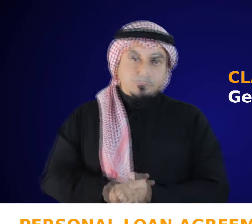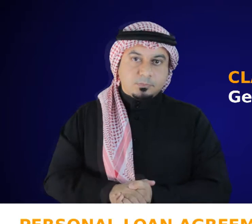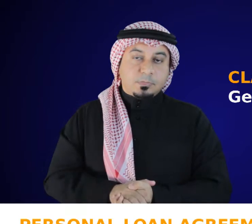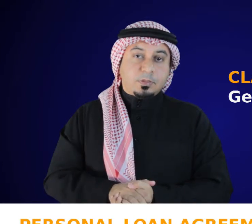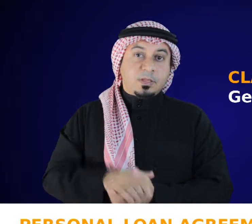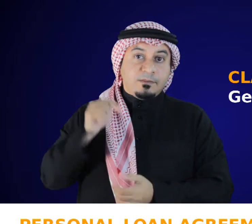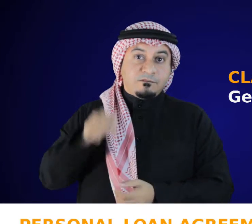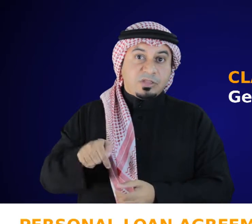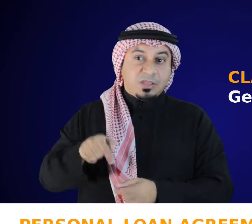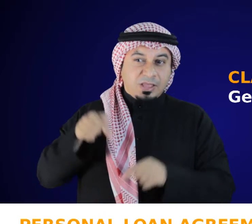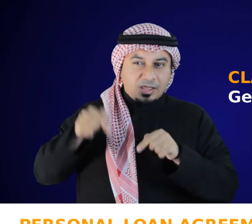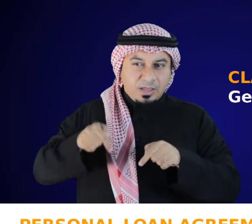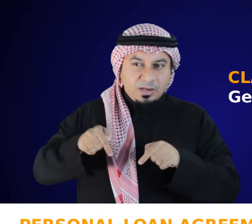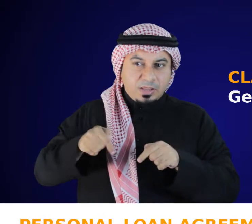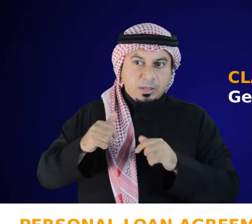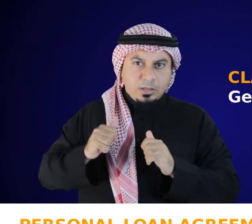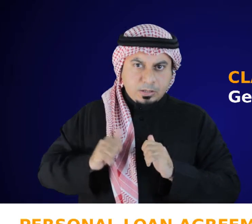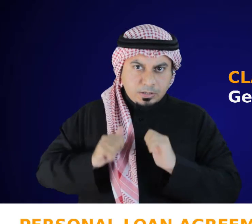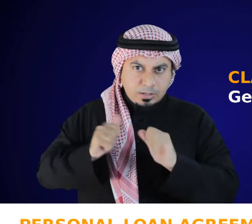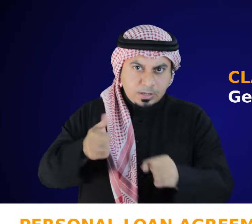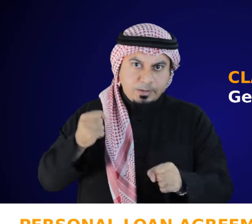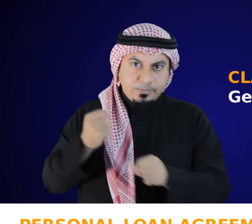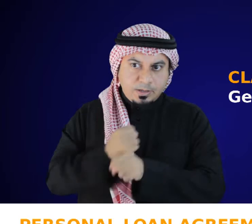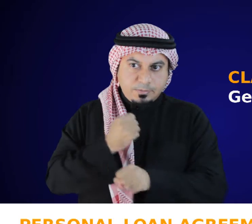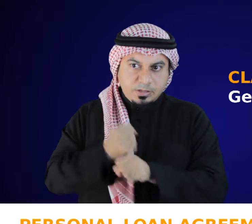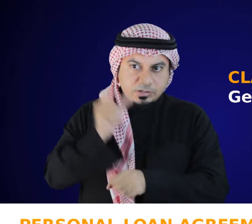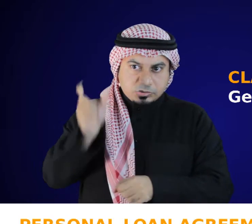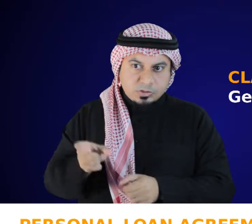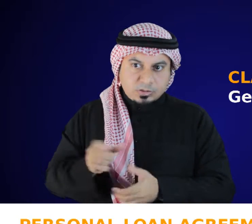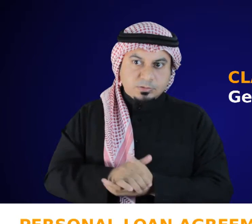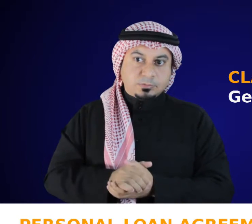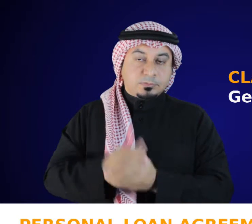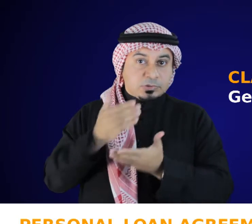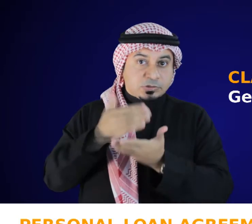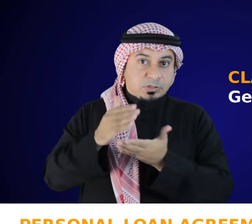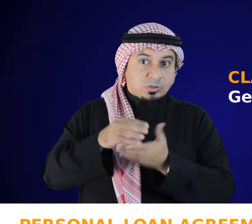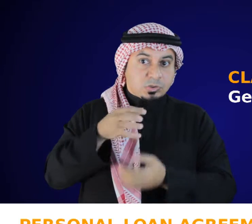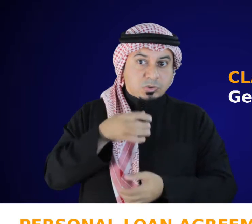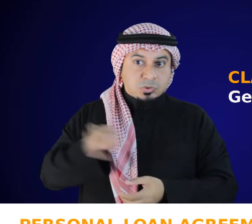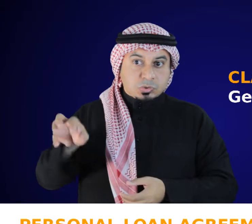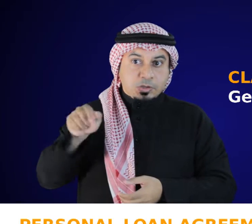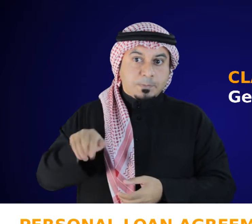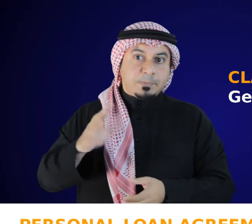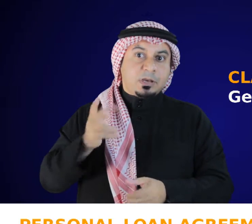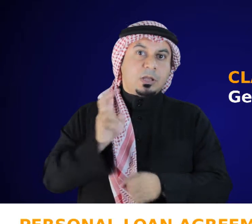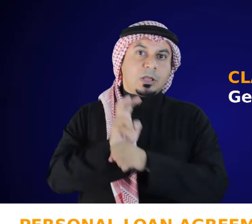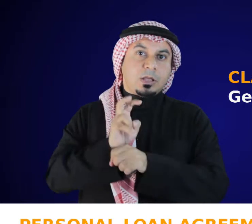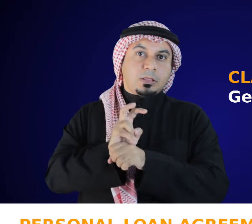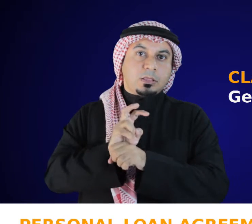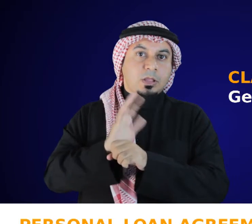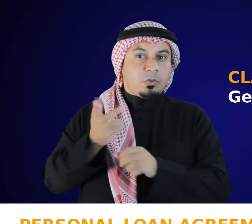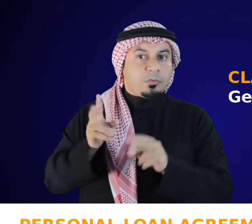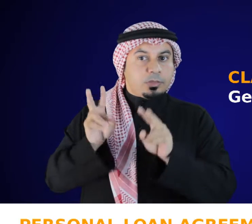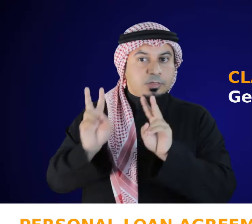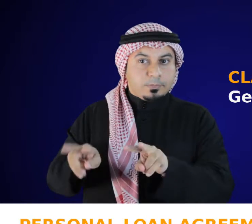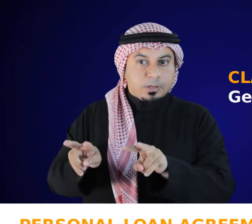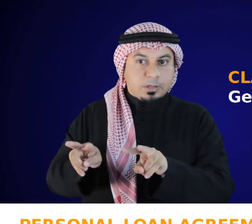3. In case of the client's full or partial settlement of the loan or its outstanding balance before maturity date, the bank shall